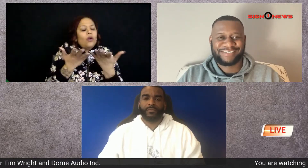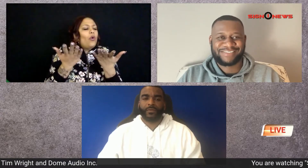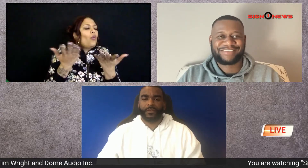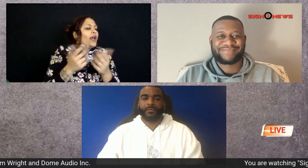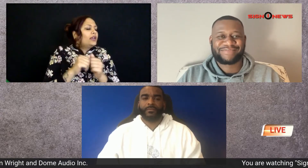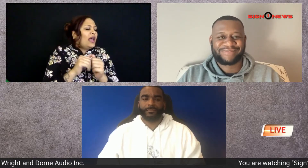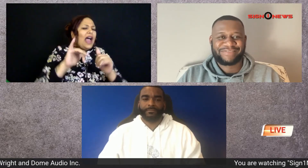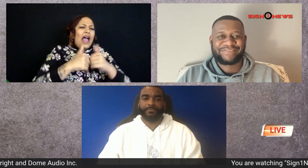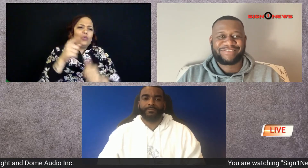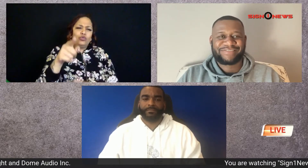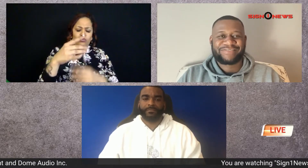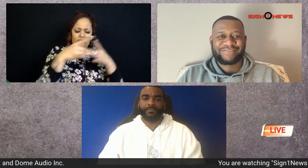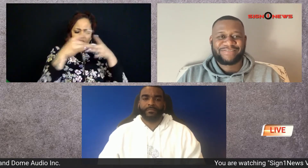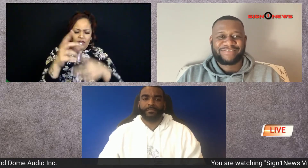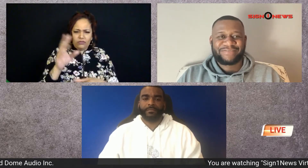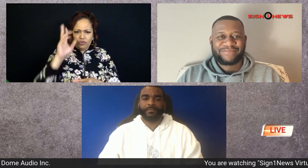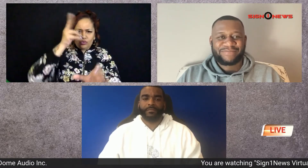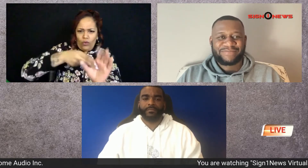Yes.